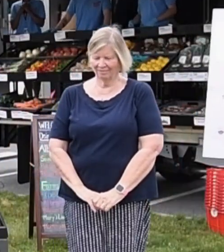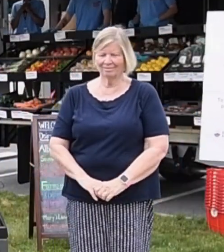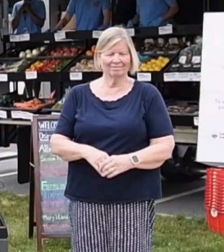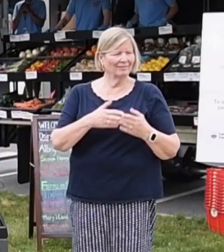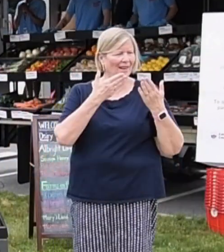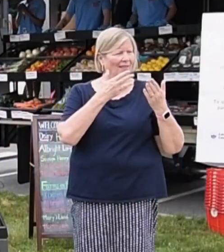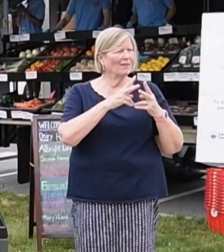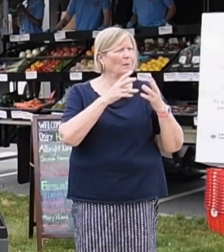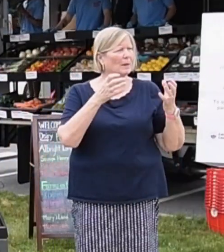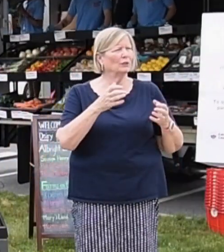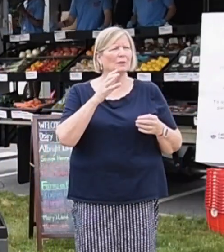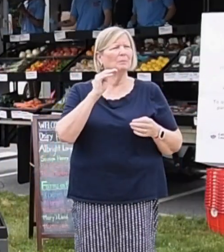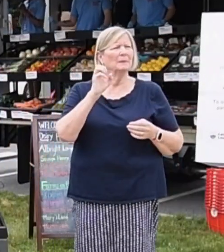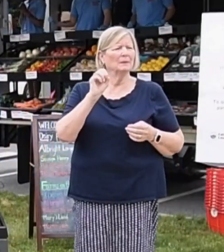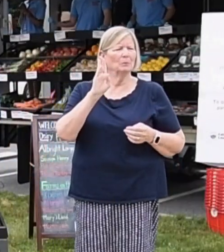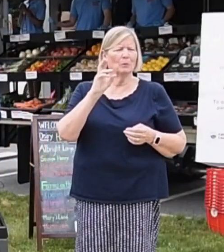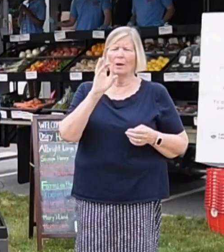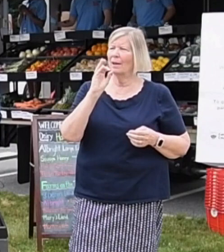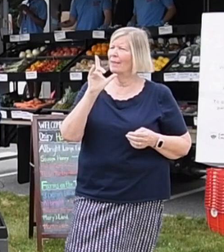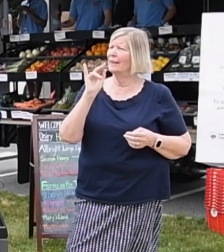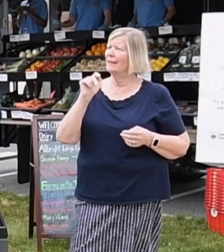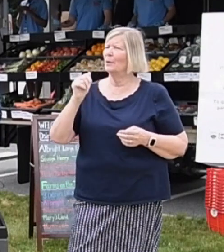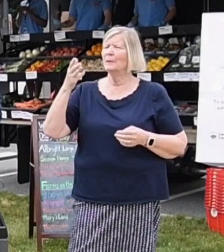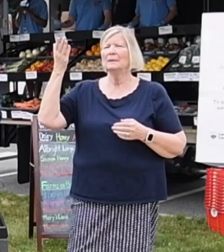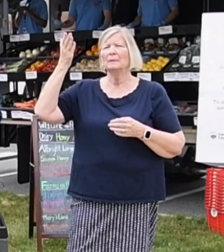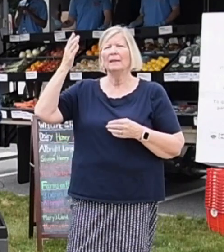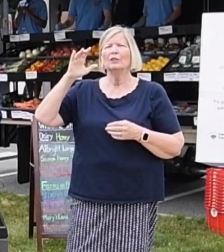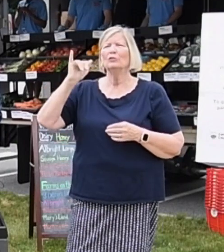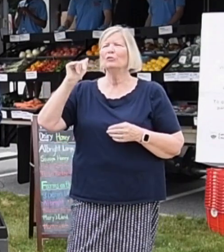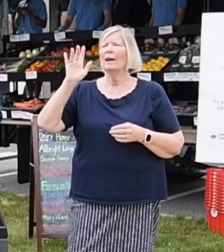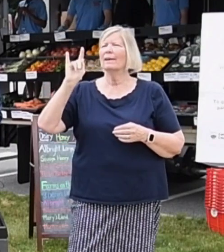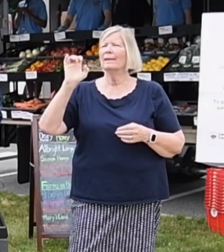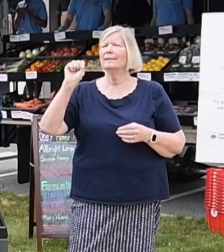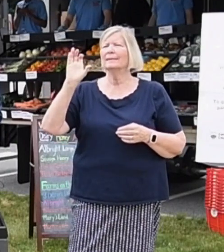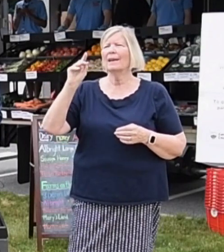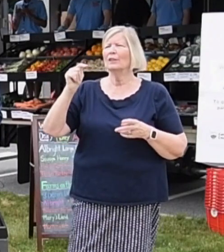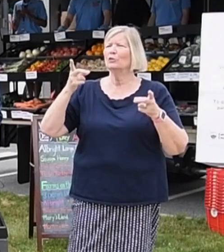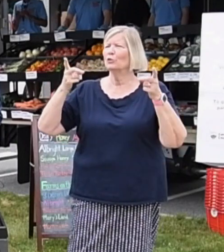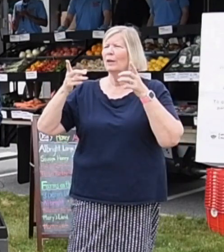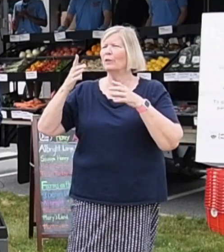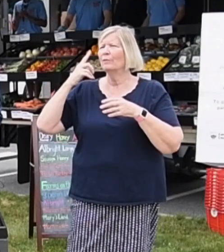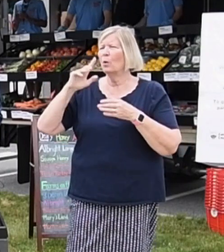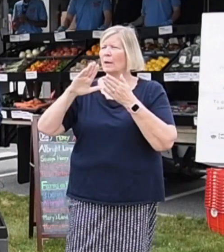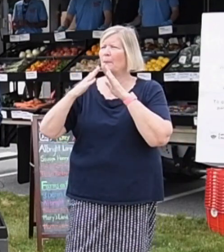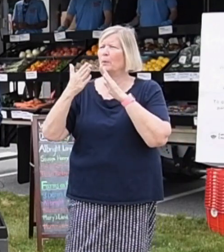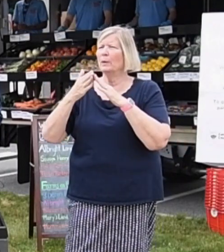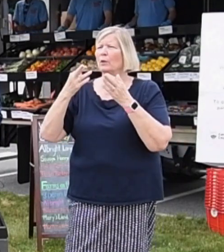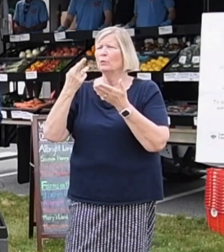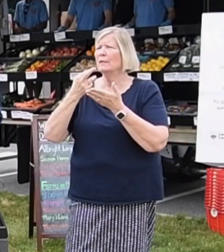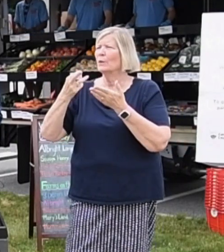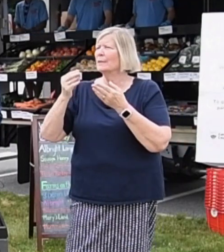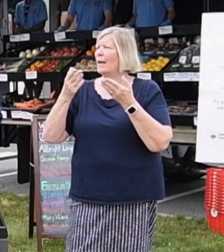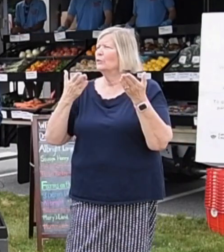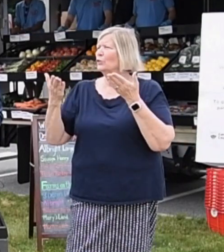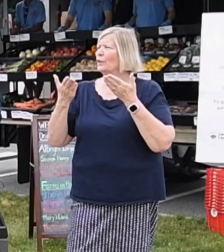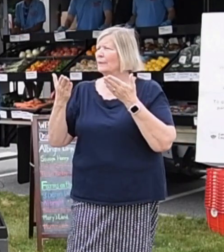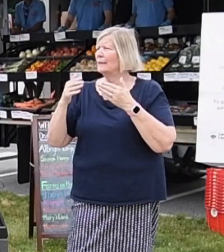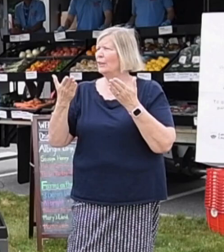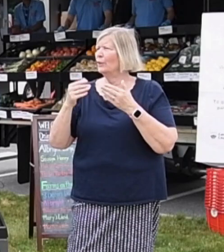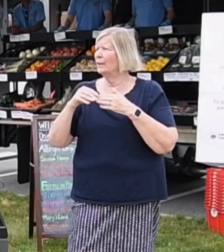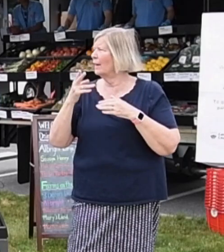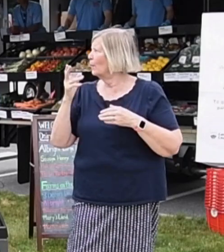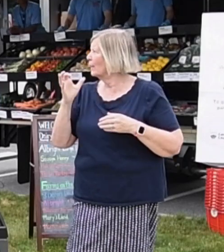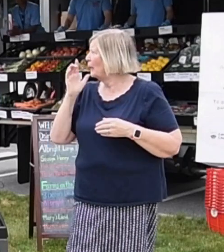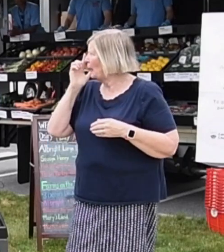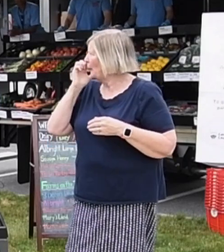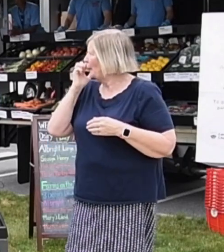Thank you very much, Ms. Broccolino. Our next speaker is Jackie Scott, Director for the Department of Community Resources and Services here in Howard County.